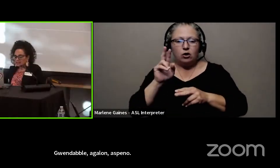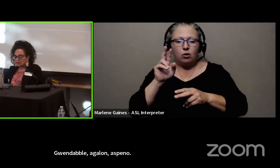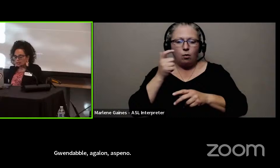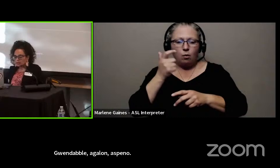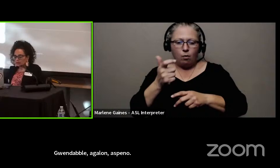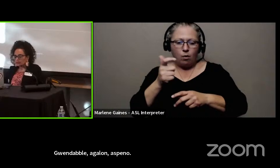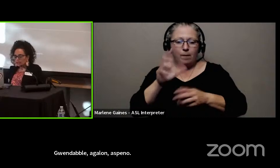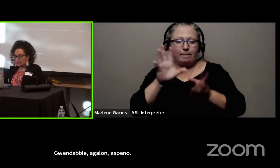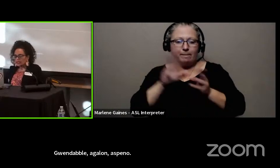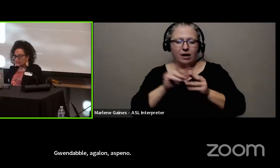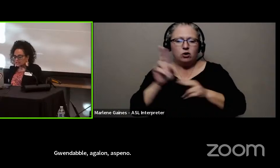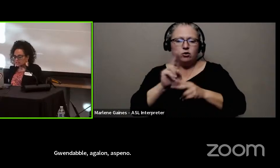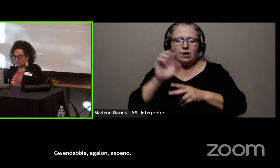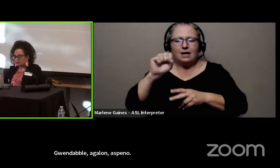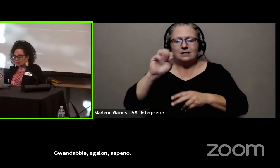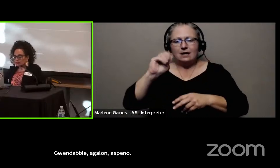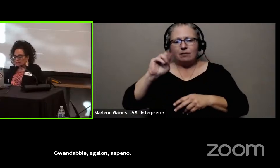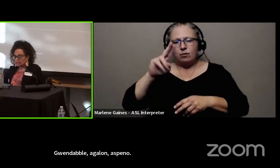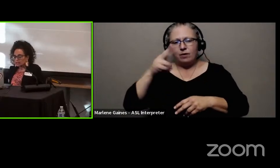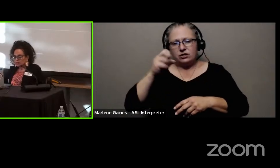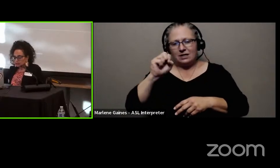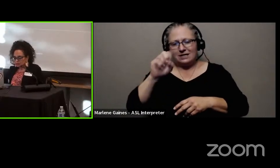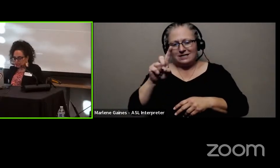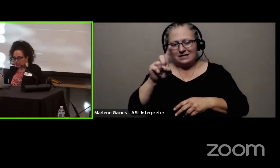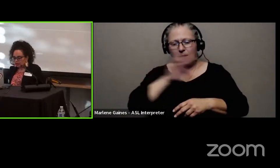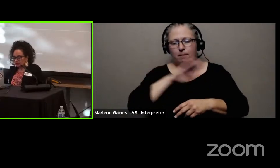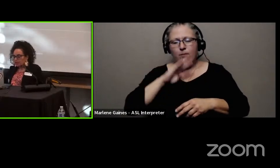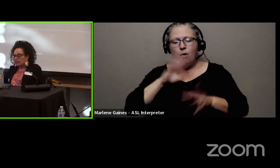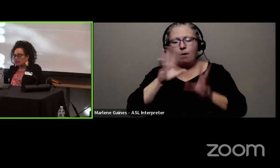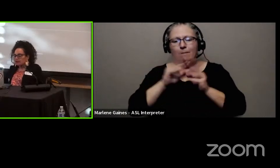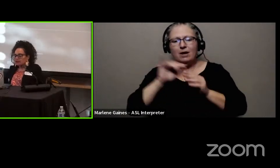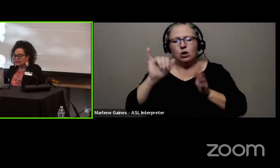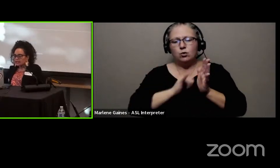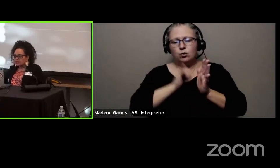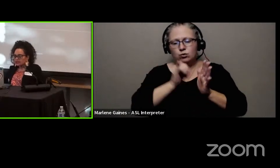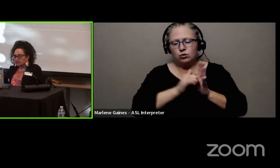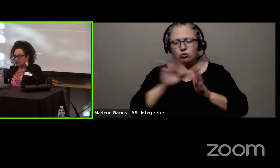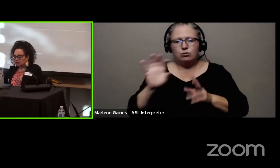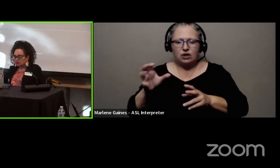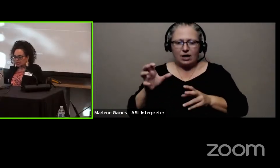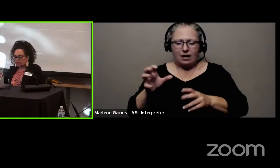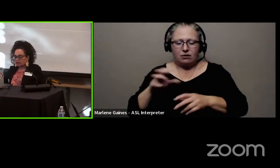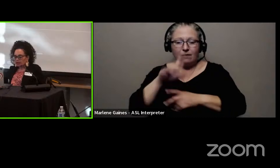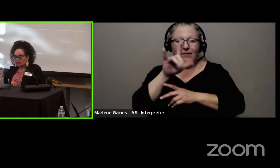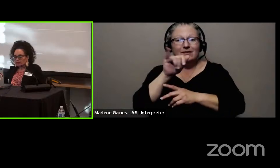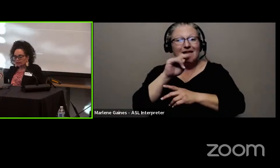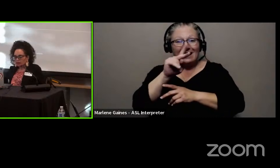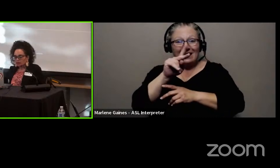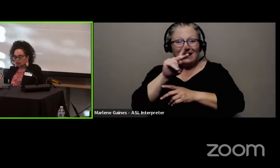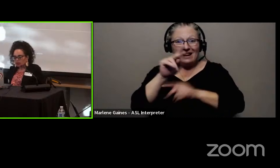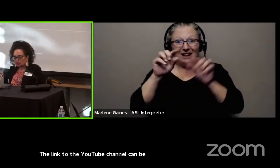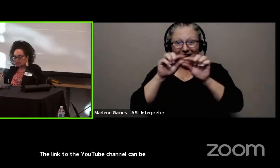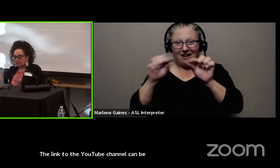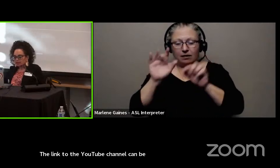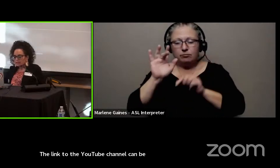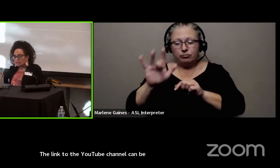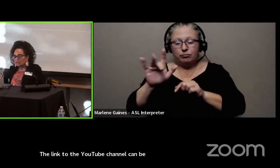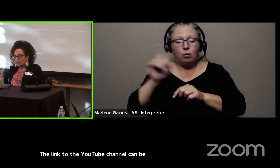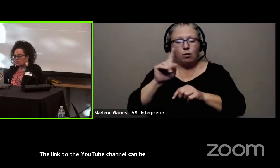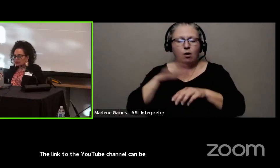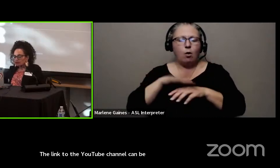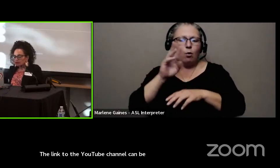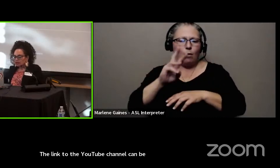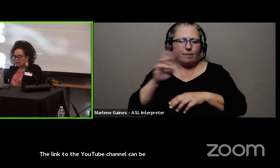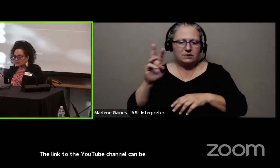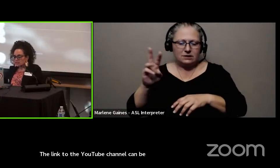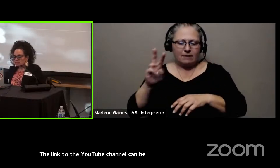the SMUHSD board meeting YouTube channel. The link to the YouTube channel can be found on our website.